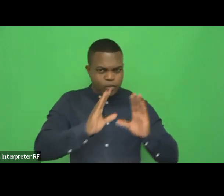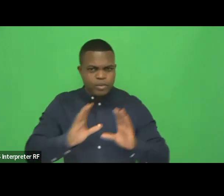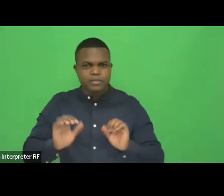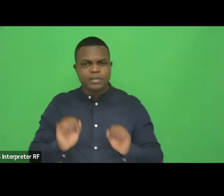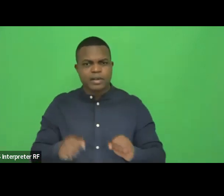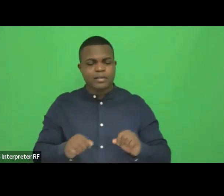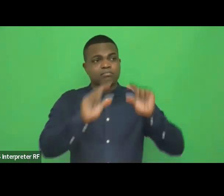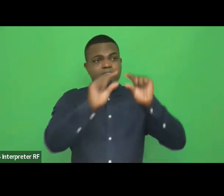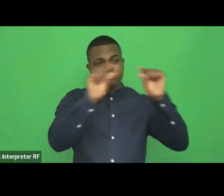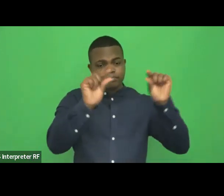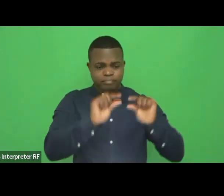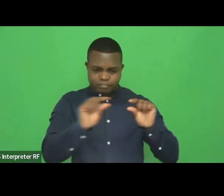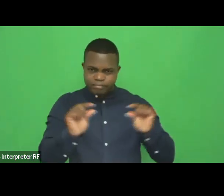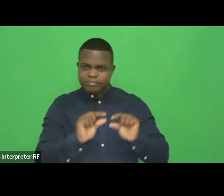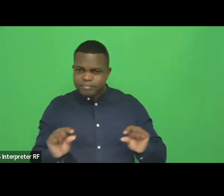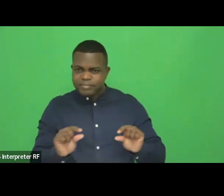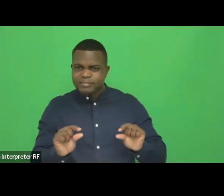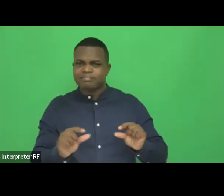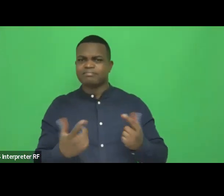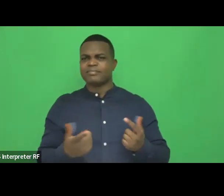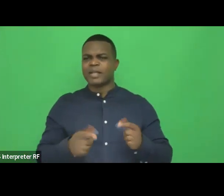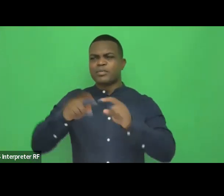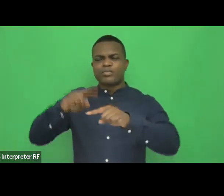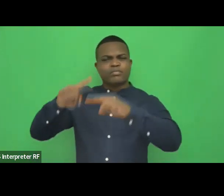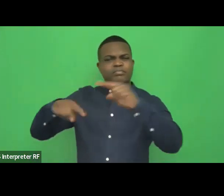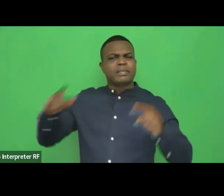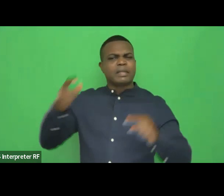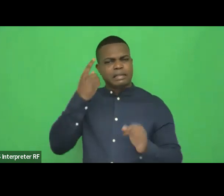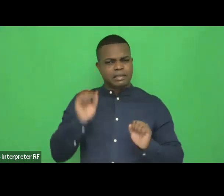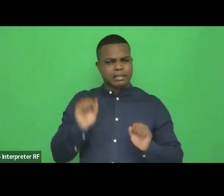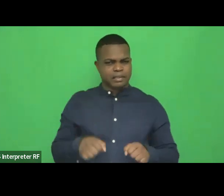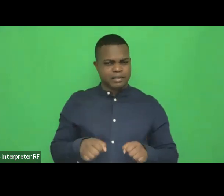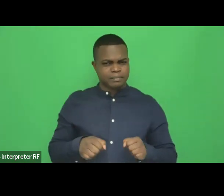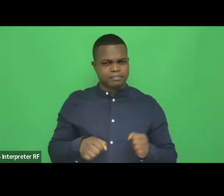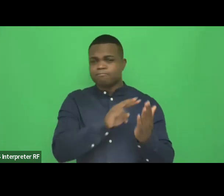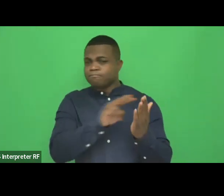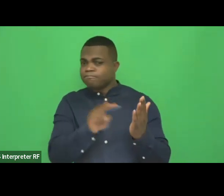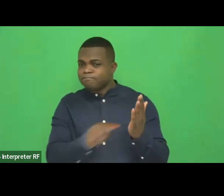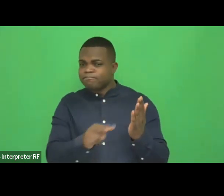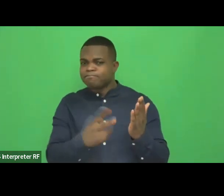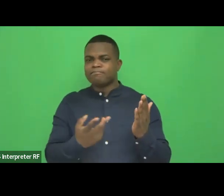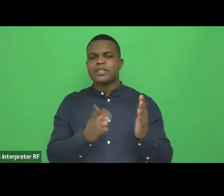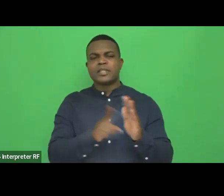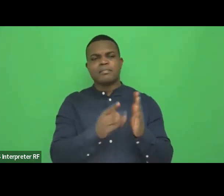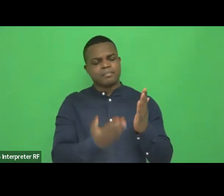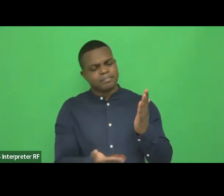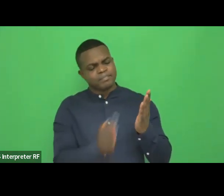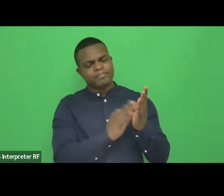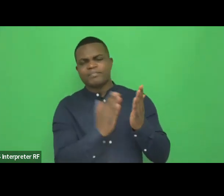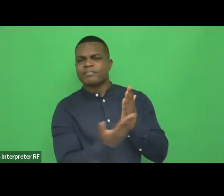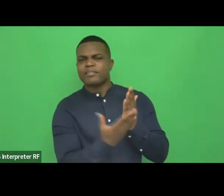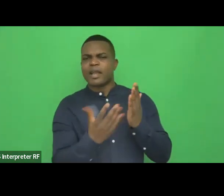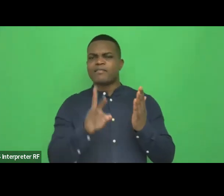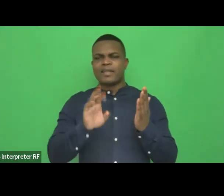Imagine a child with blindness sitting in a class with non-disabled students and their teacher. The teacher may ask the